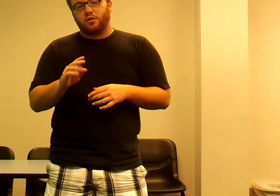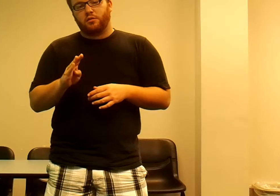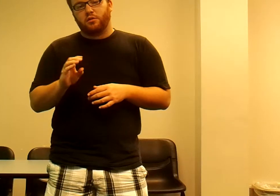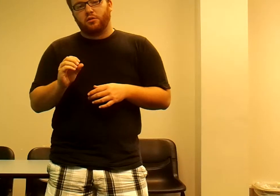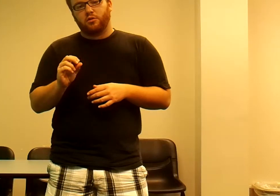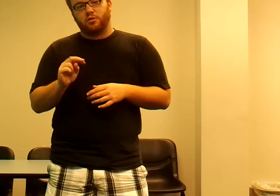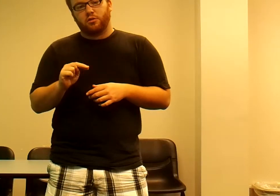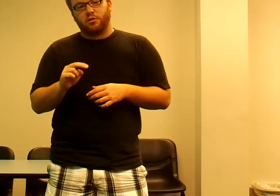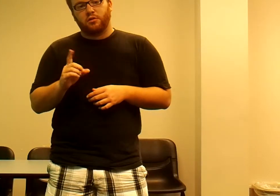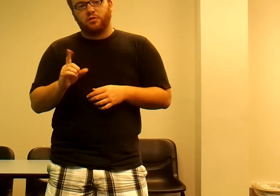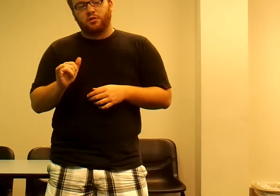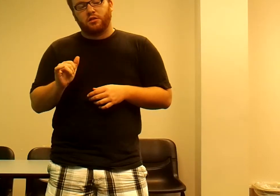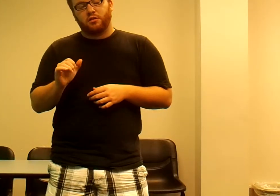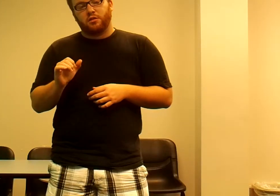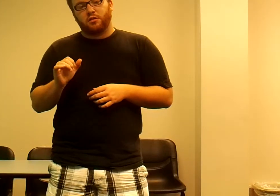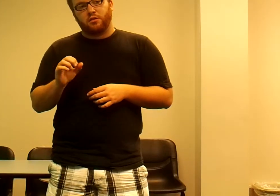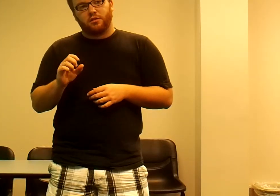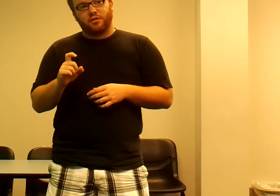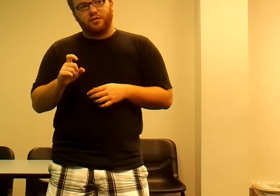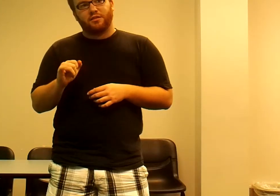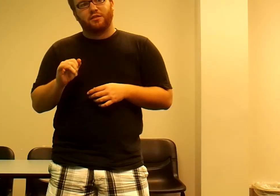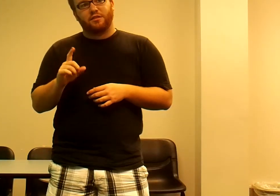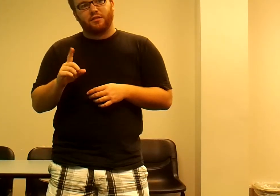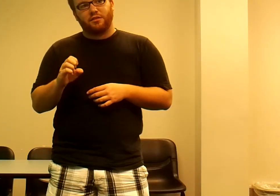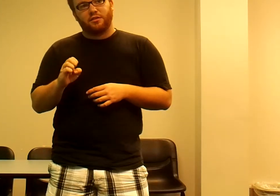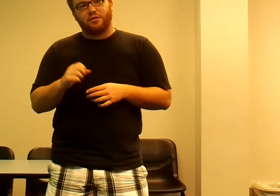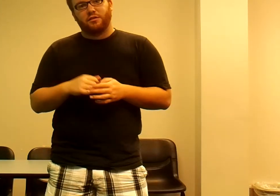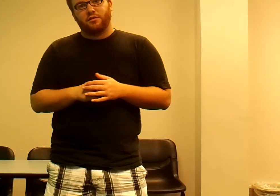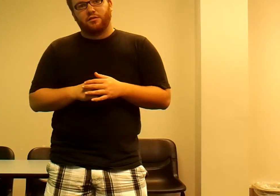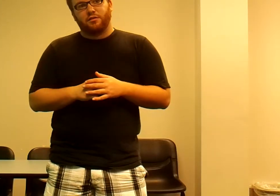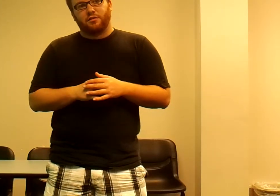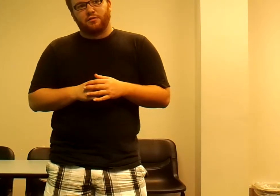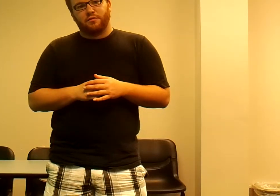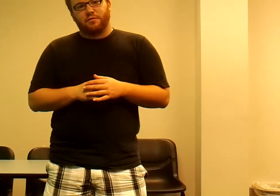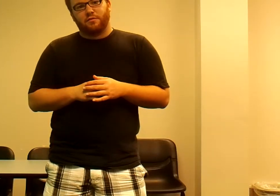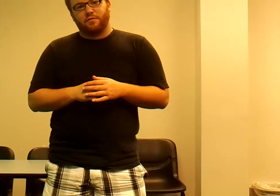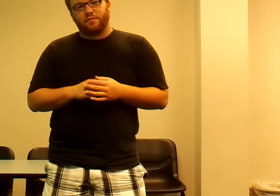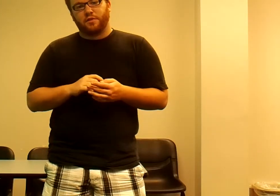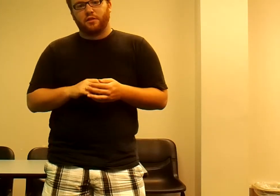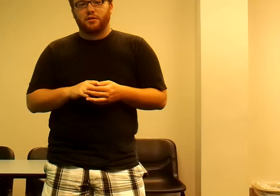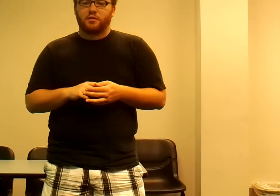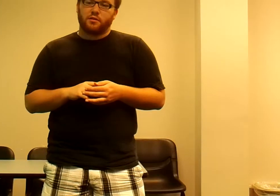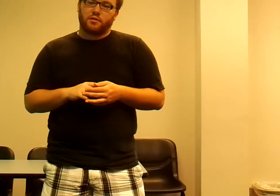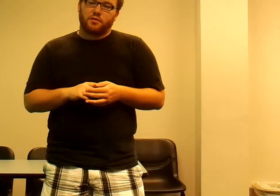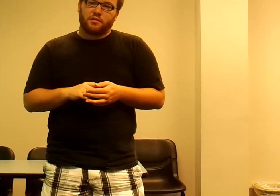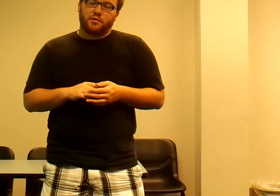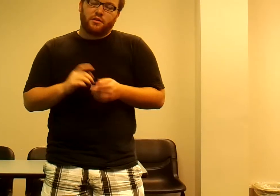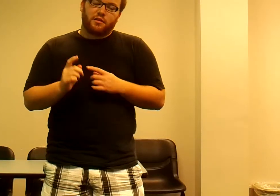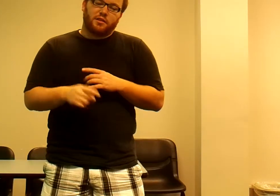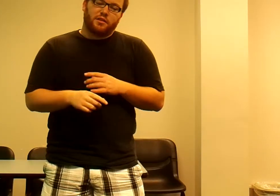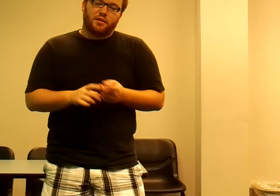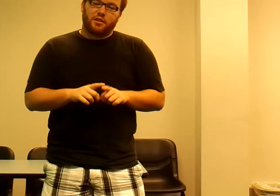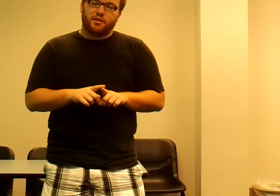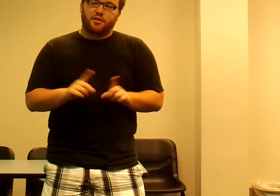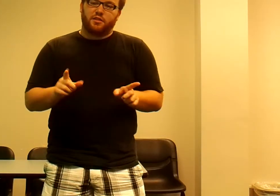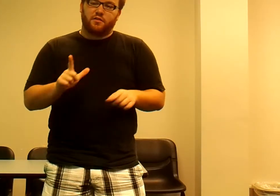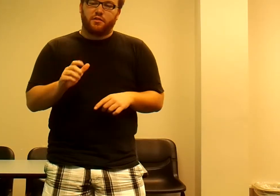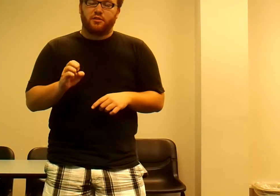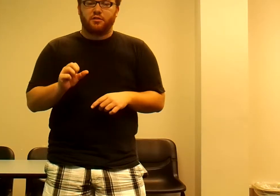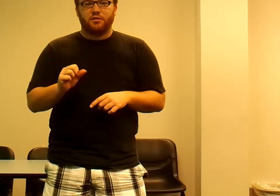right? Now we're going to go on to another lesson. So put your things away and get ready. We'll stand